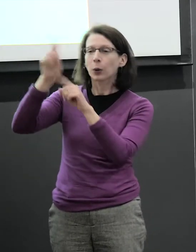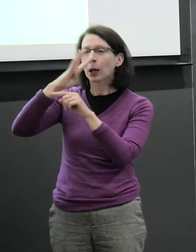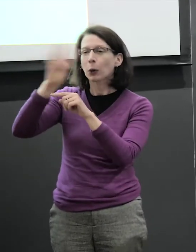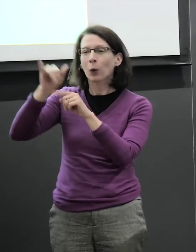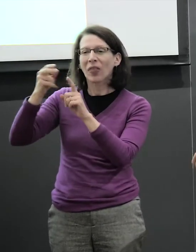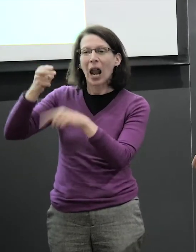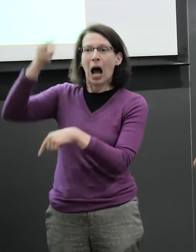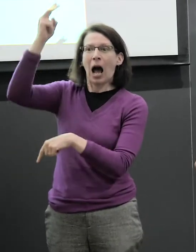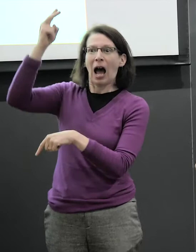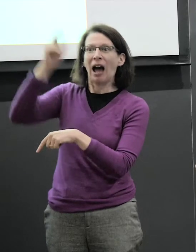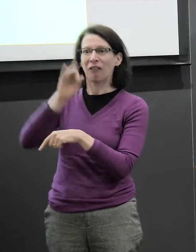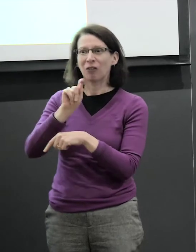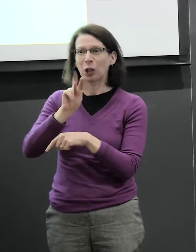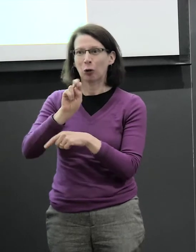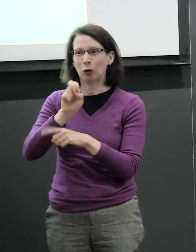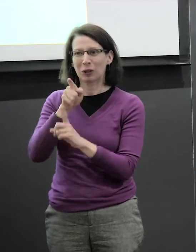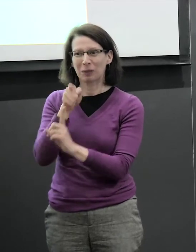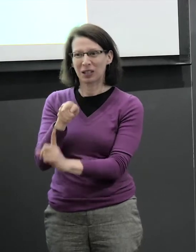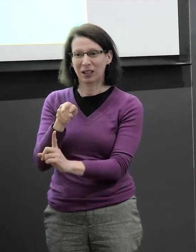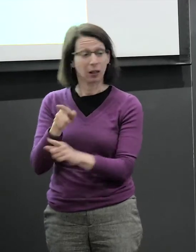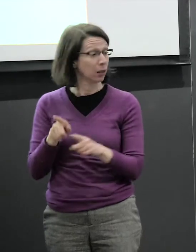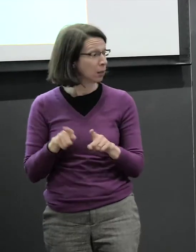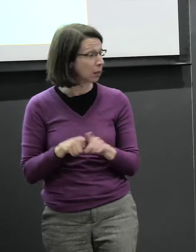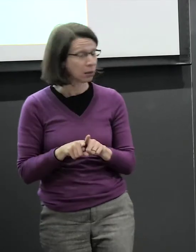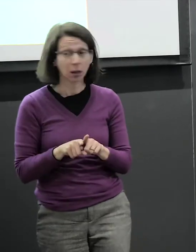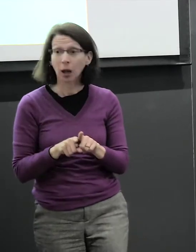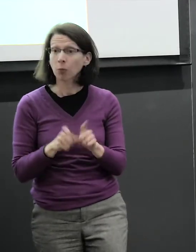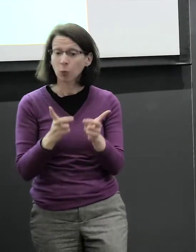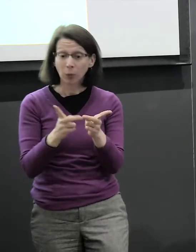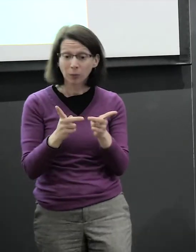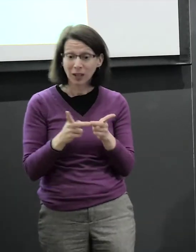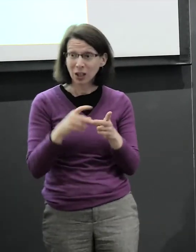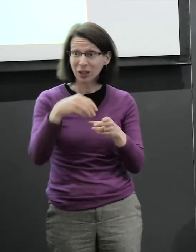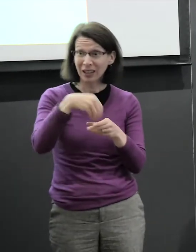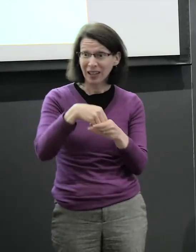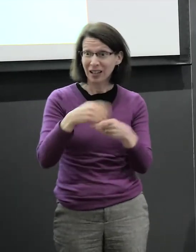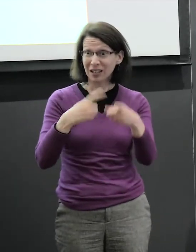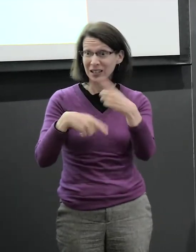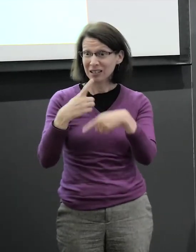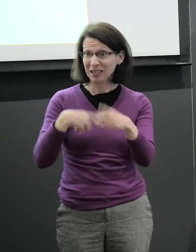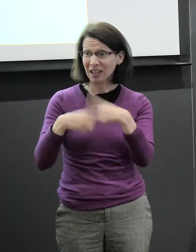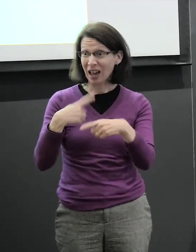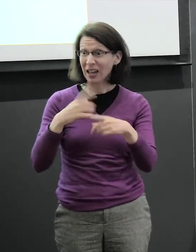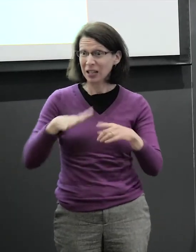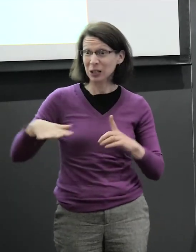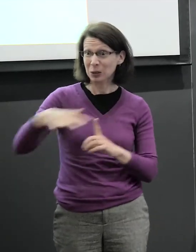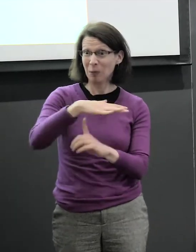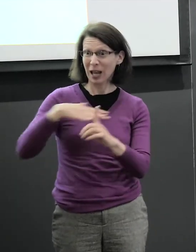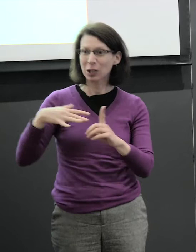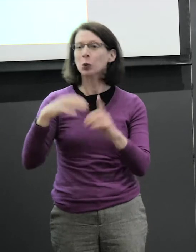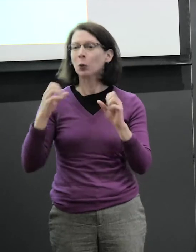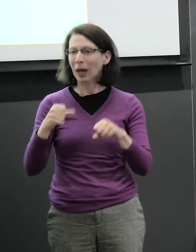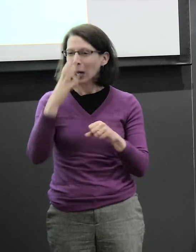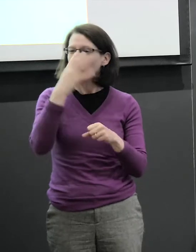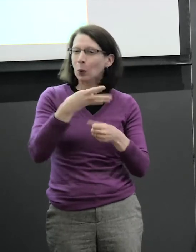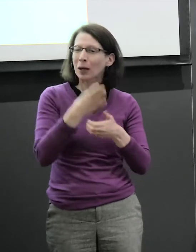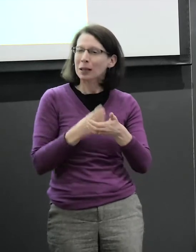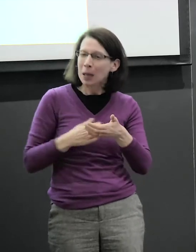this with positions in signing space. And so here is an example